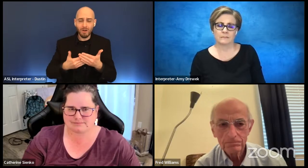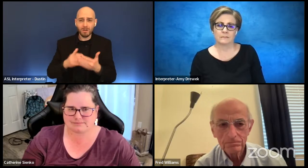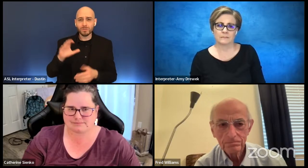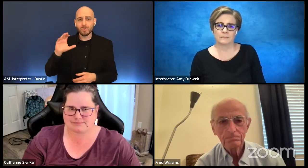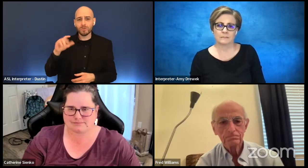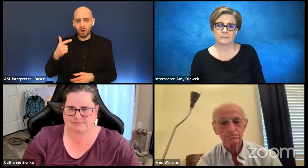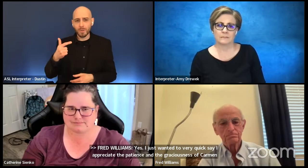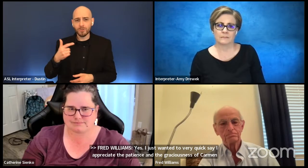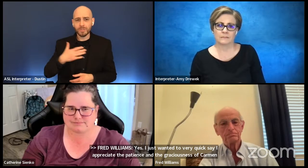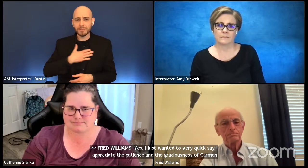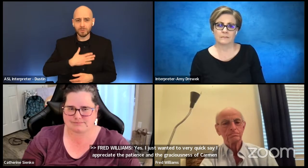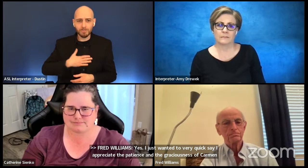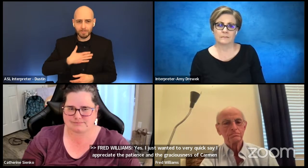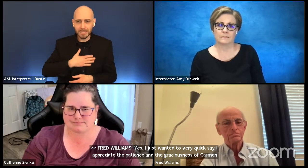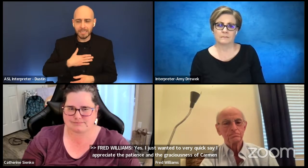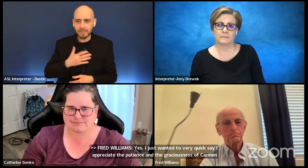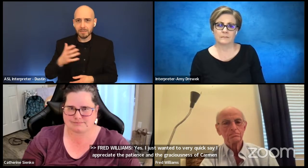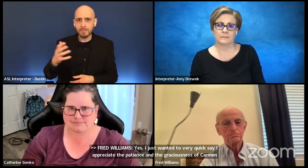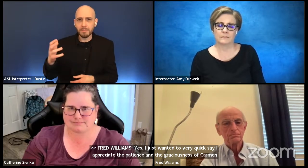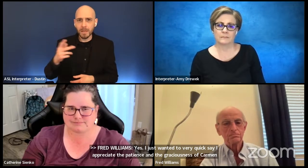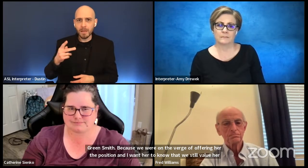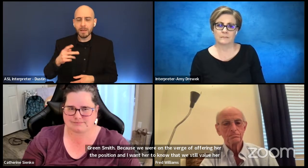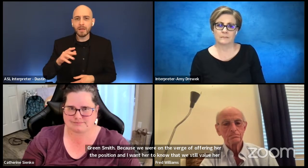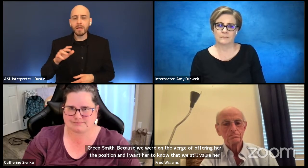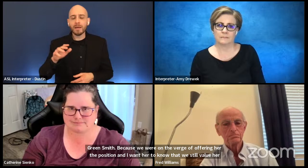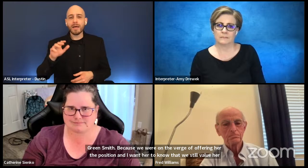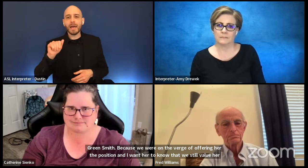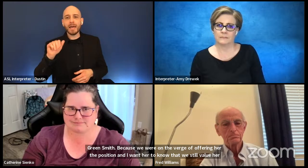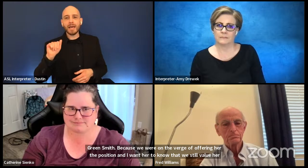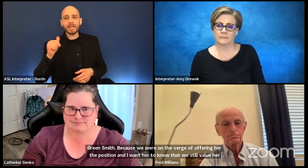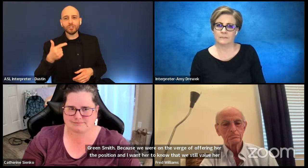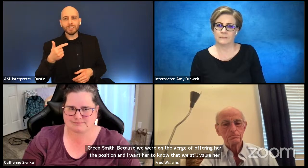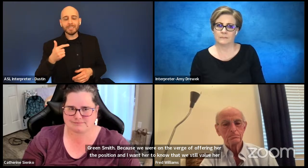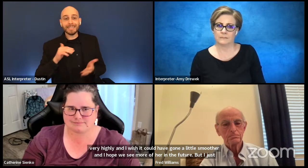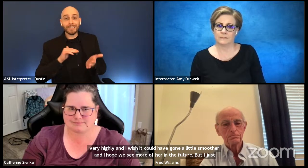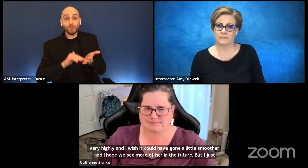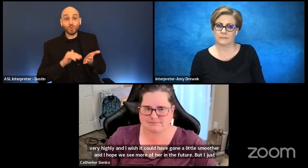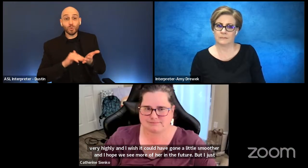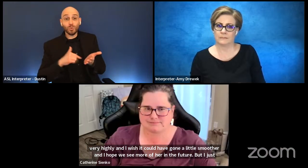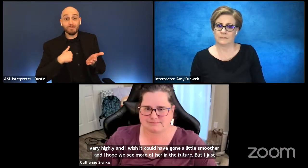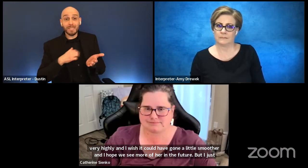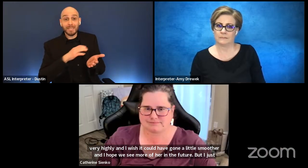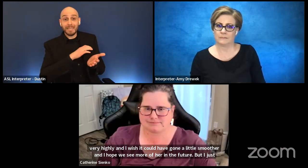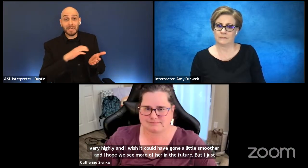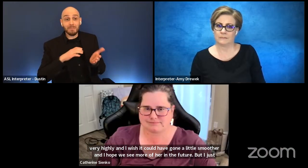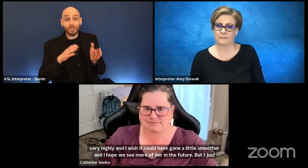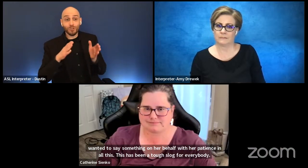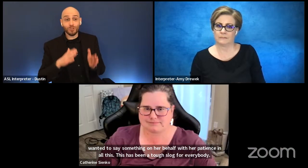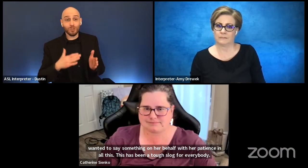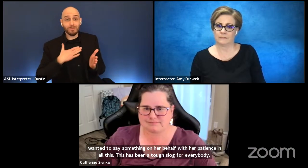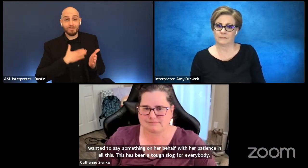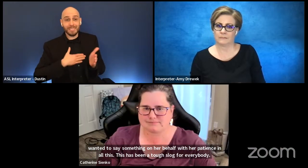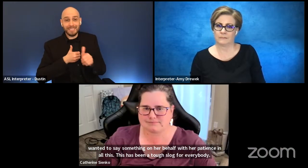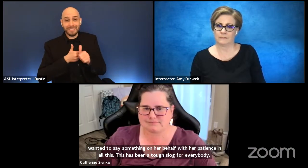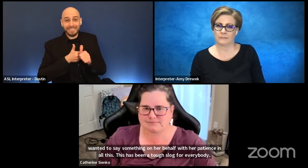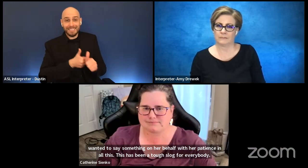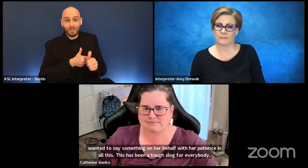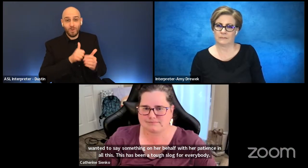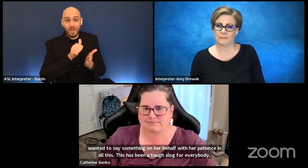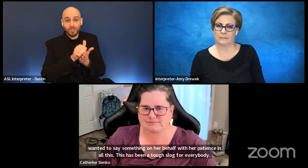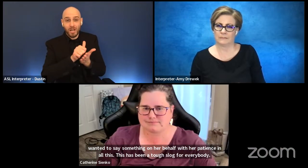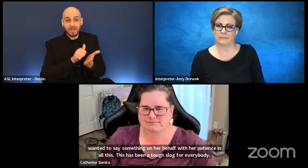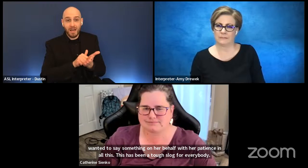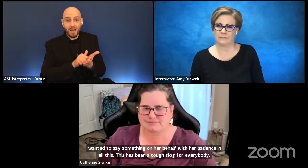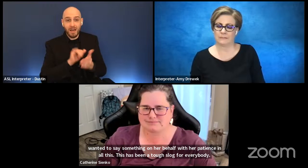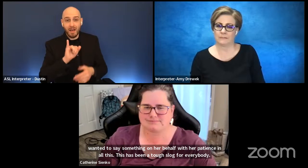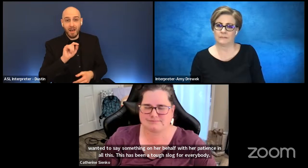back. Excuse me, Commissioner. I would just advise that we stick to the items on the